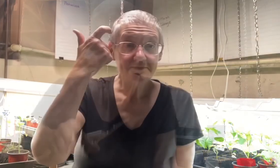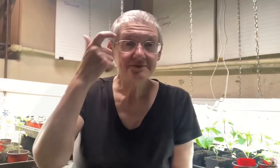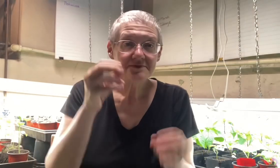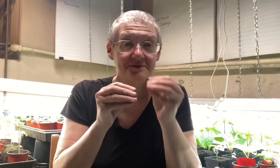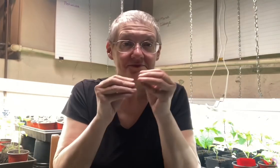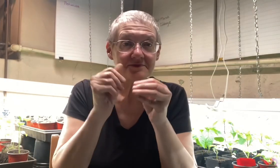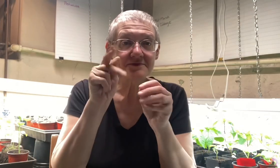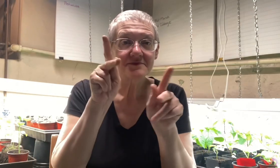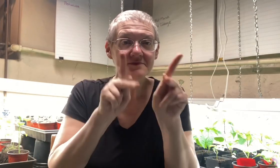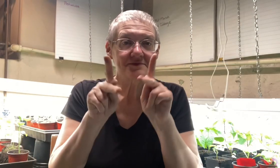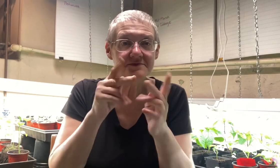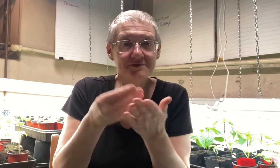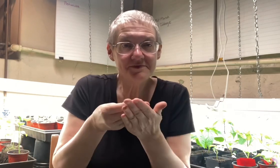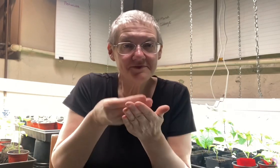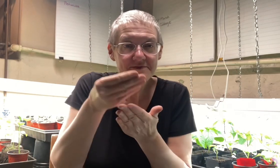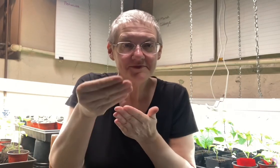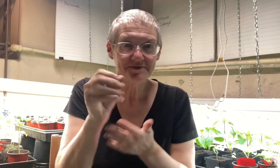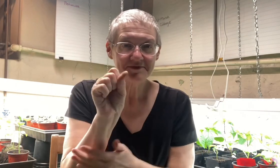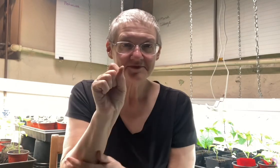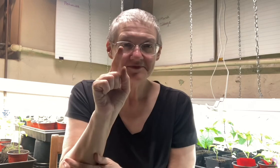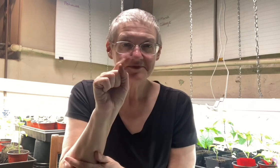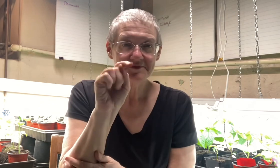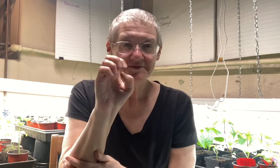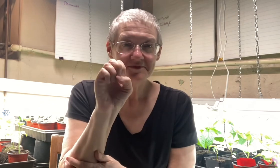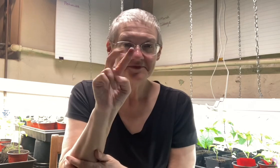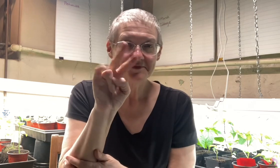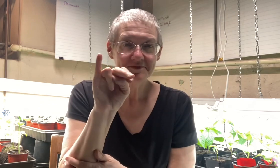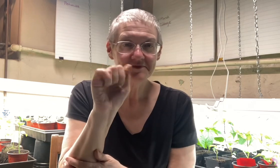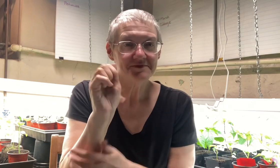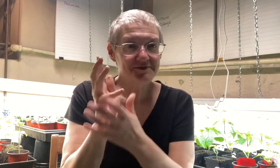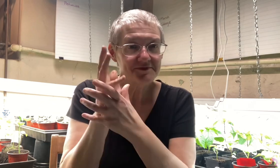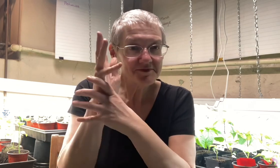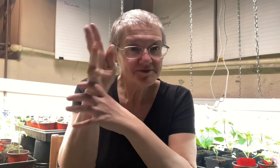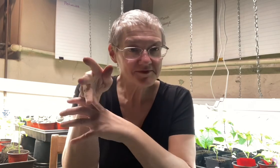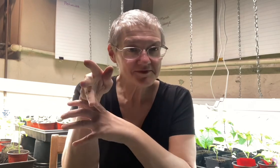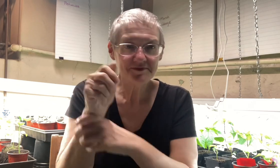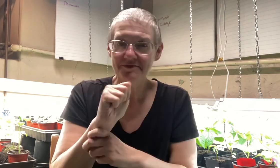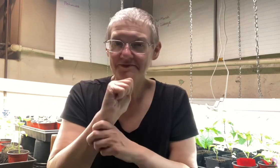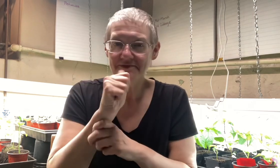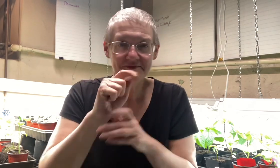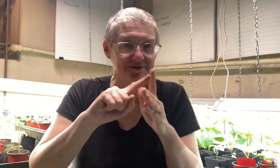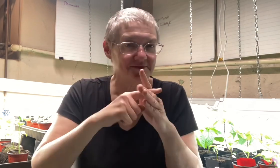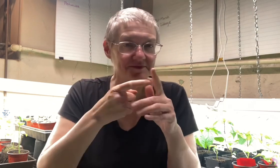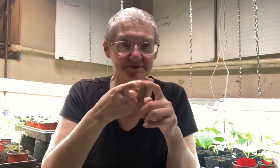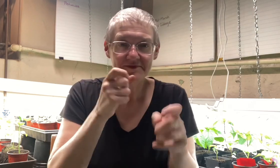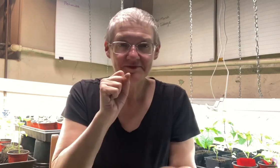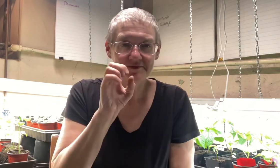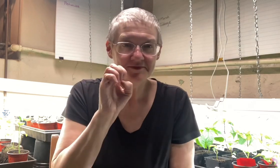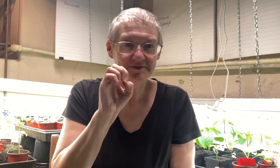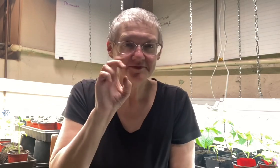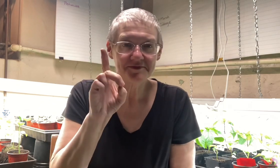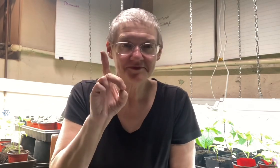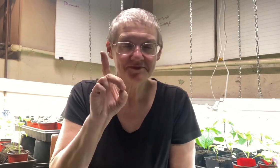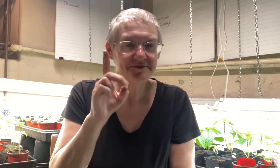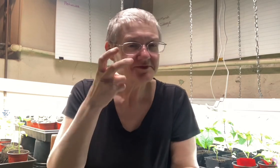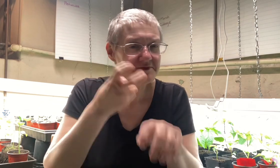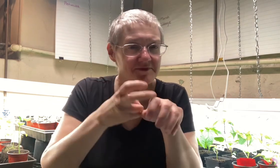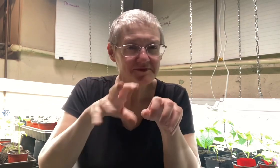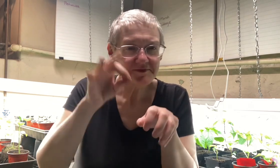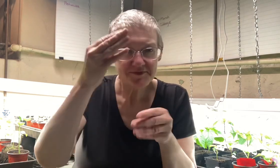And because most people buy their stevia as plants instead of starting them from seeds, it was hard